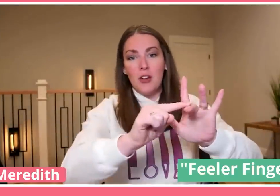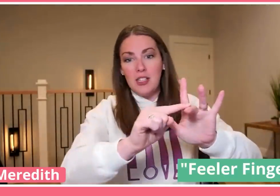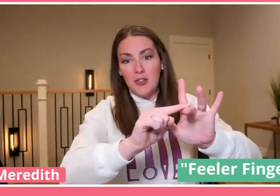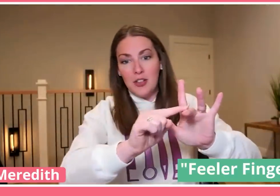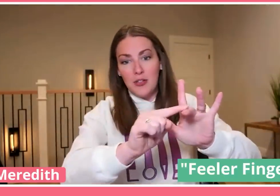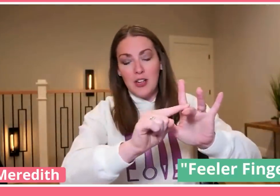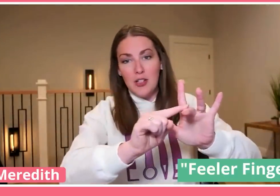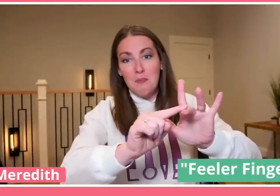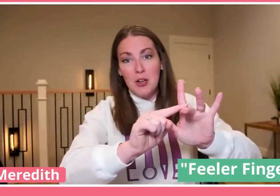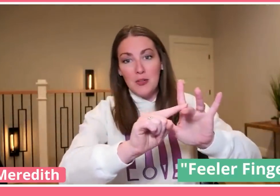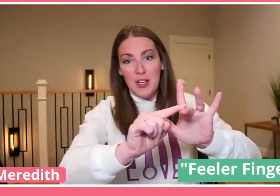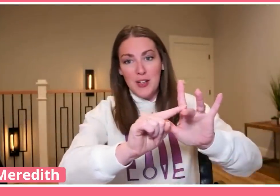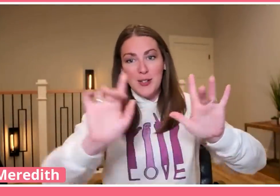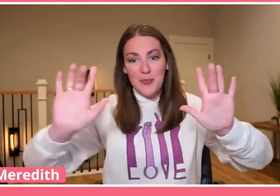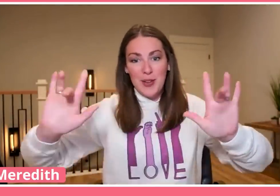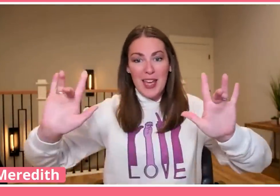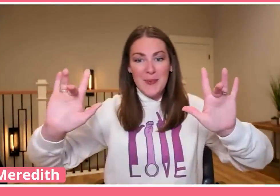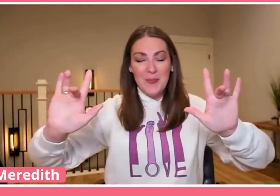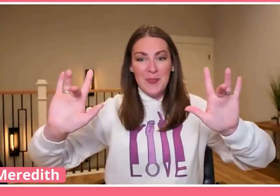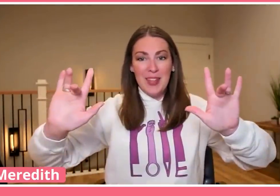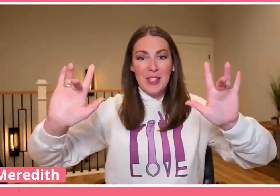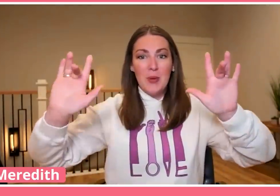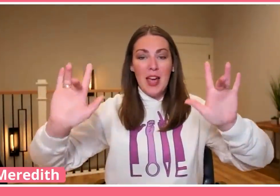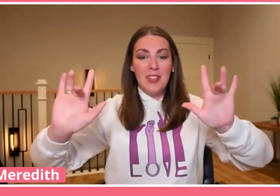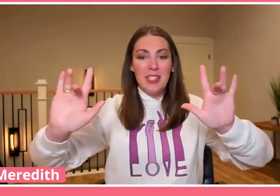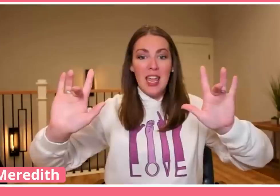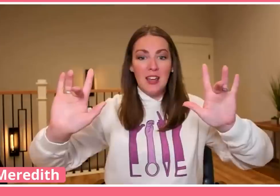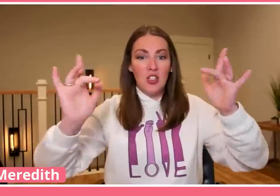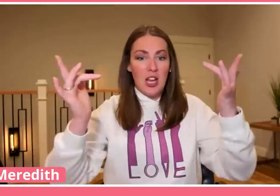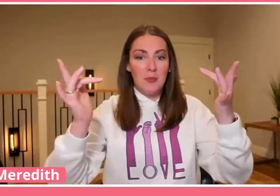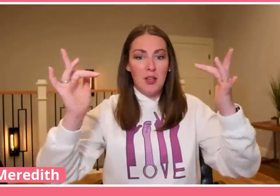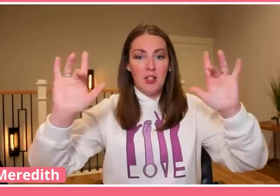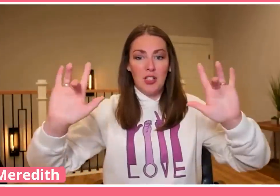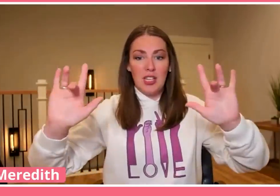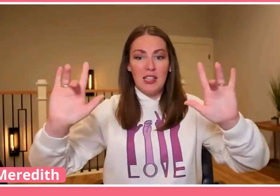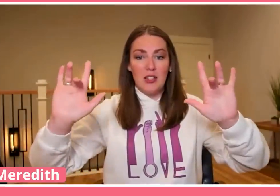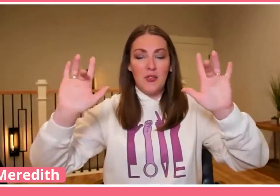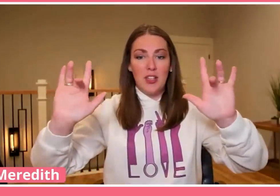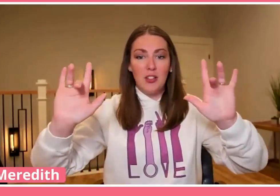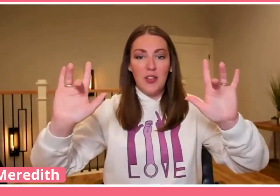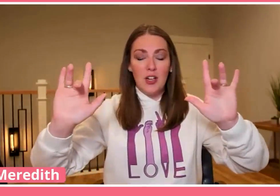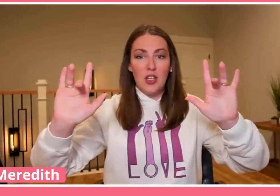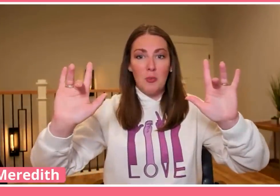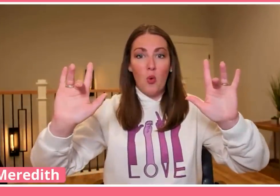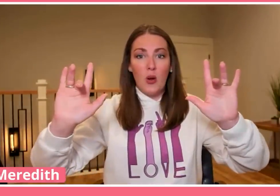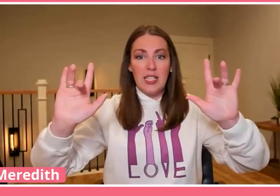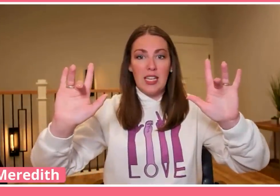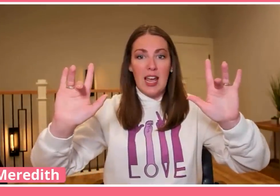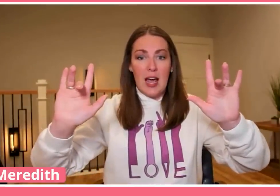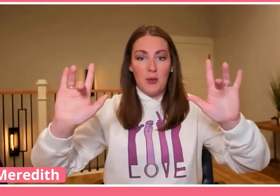We call these our feeler fingers, our middle fingers. Okay? So, we have this hand shape just like this. Our feeler fingers are pointed out.